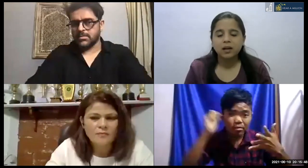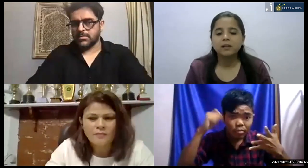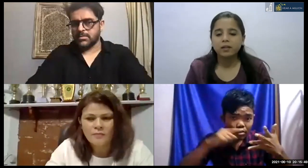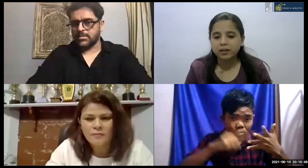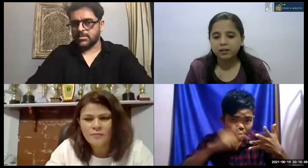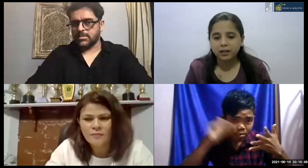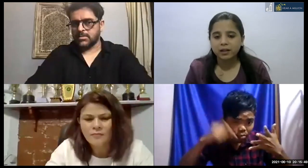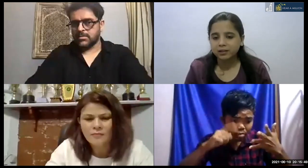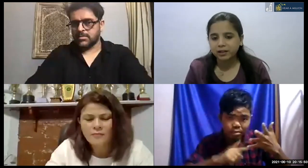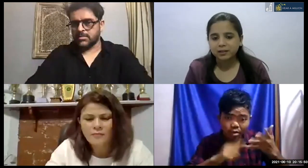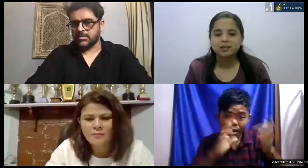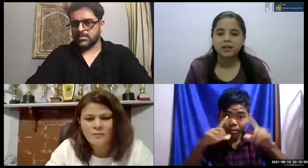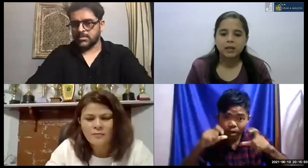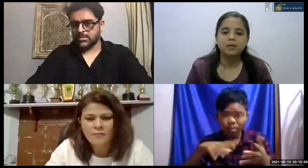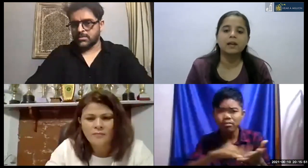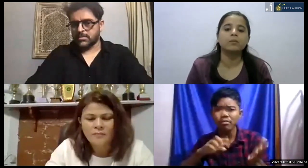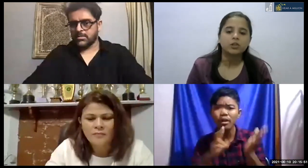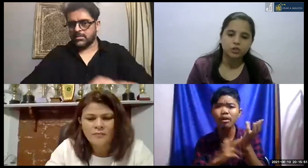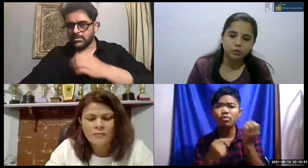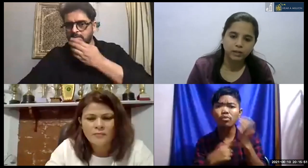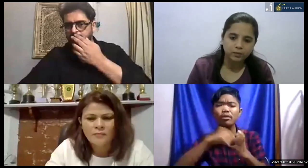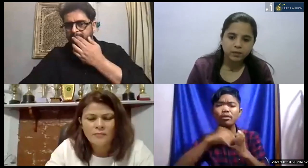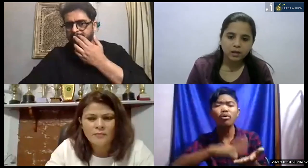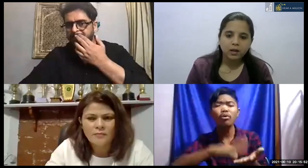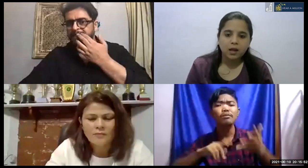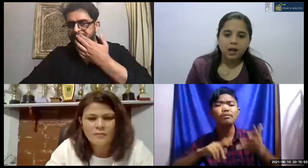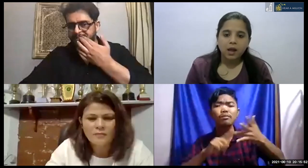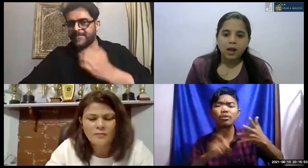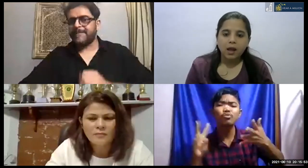They can't read the other things at the same time while I'm teaching to them.